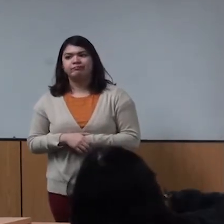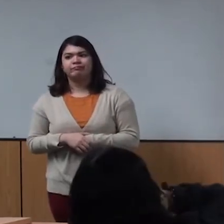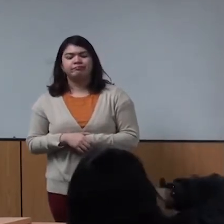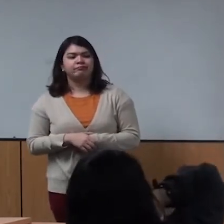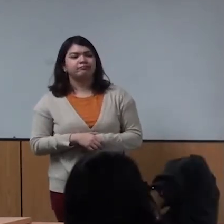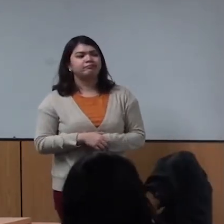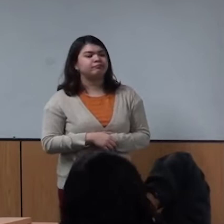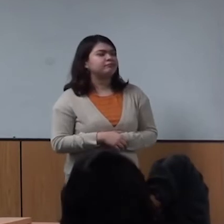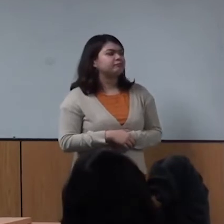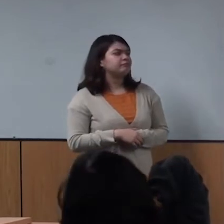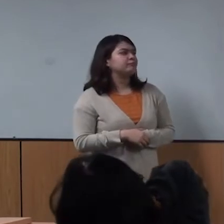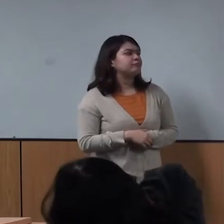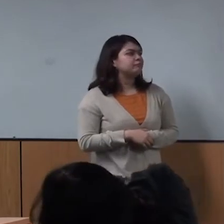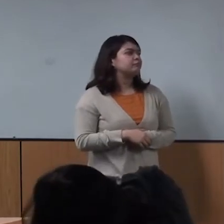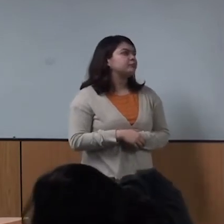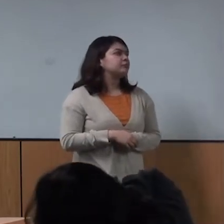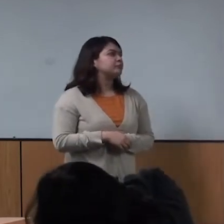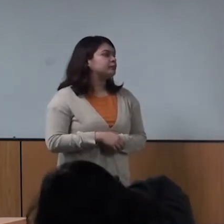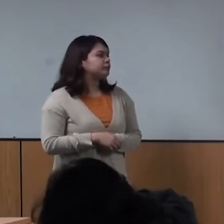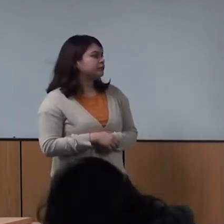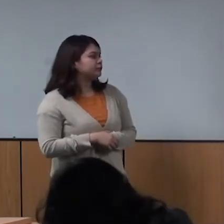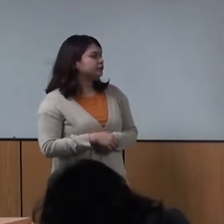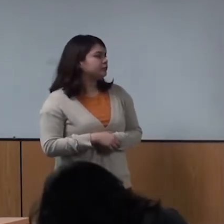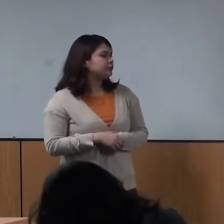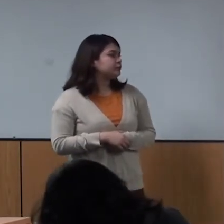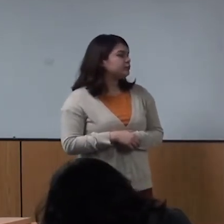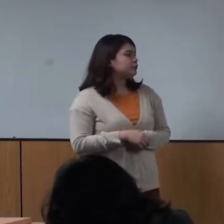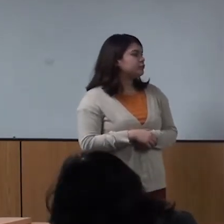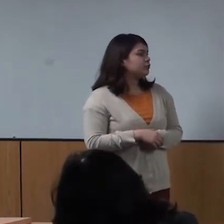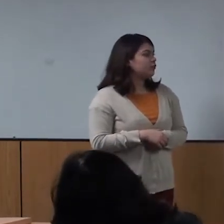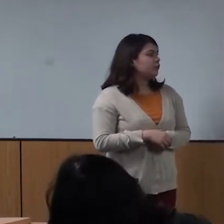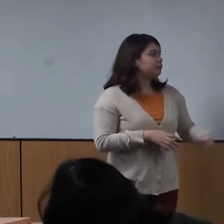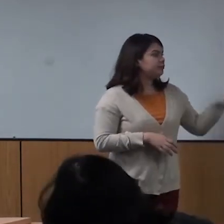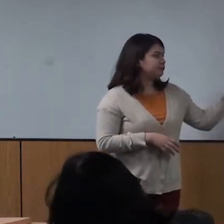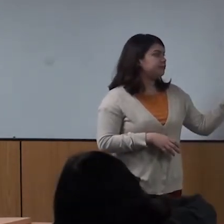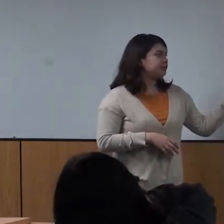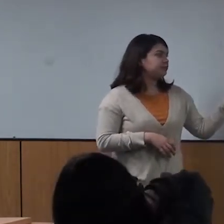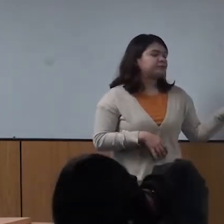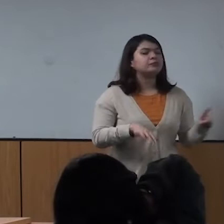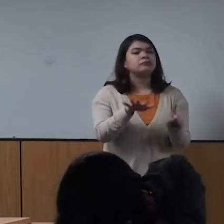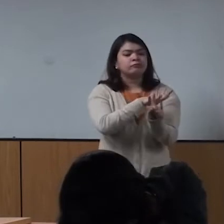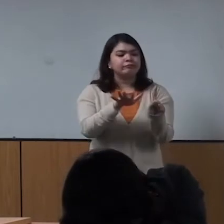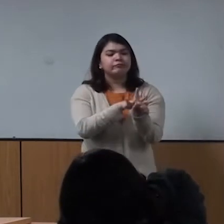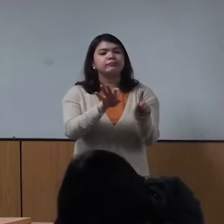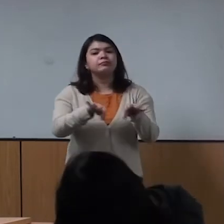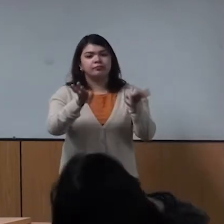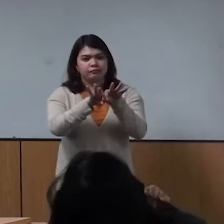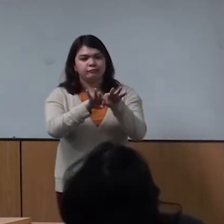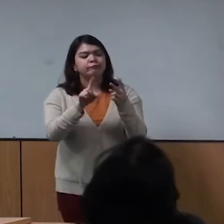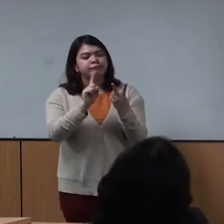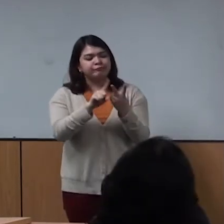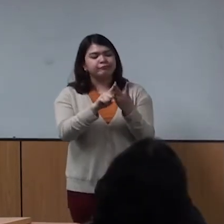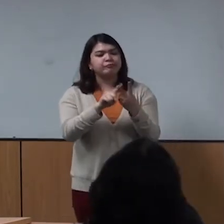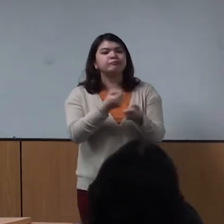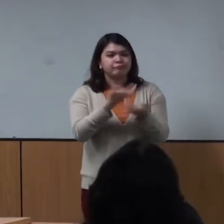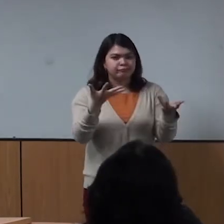self-confidence because he is able to gauge his or her learnings. And then monitor students' learning and